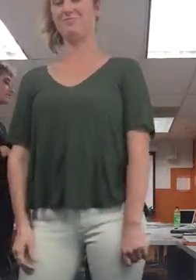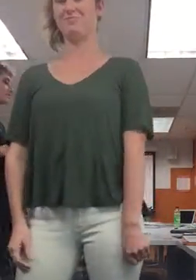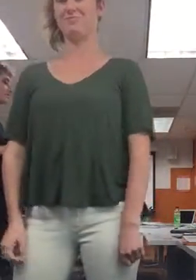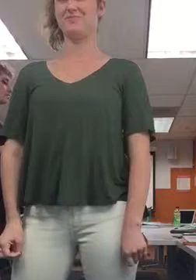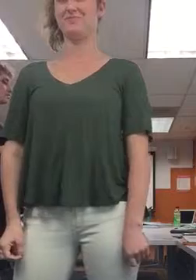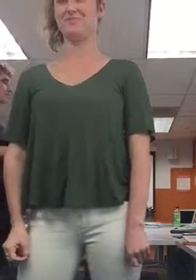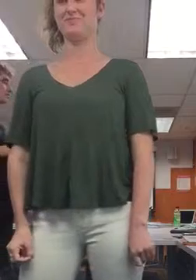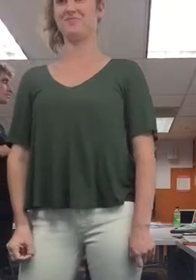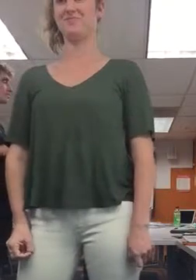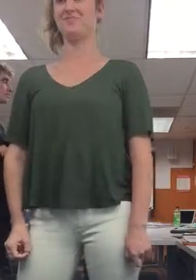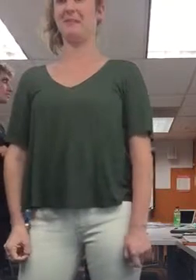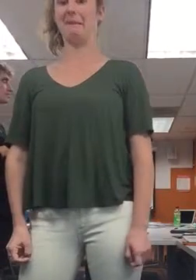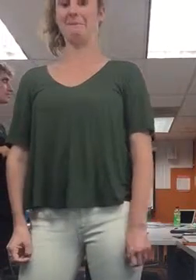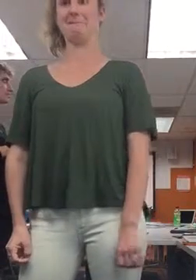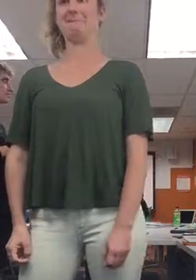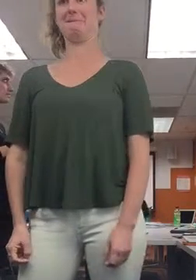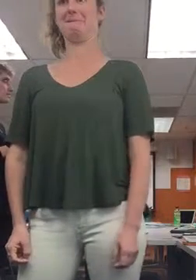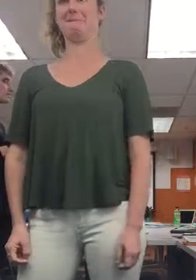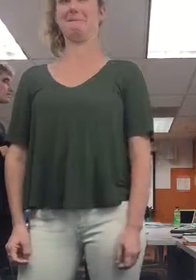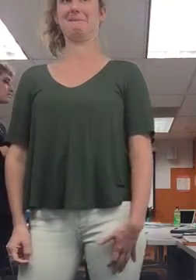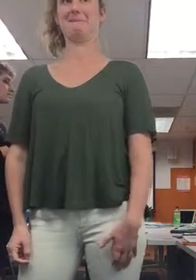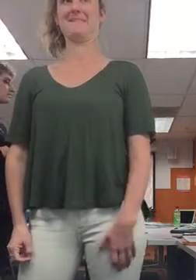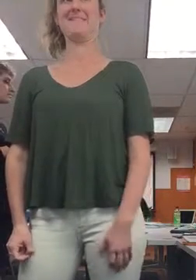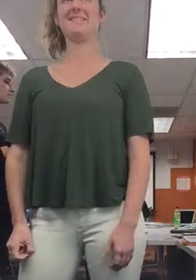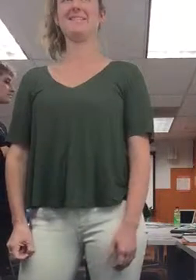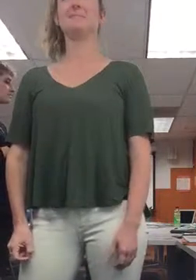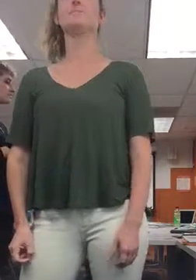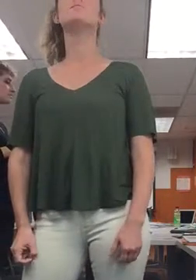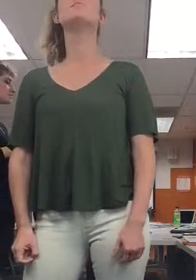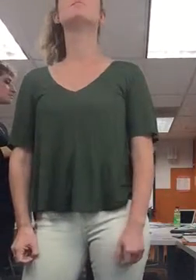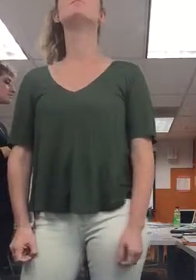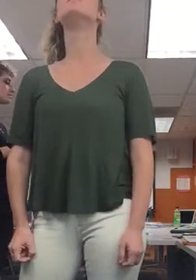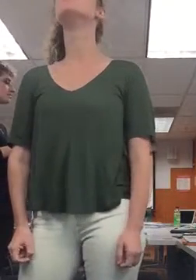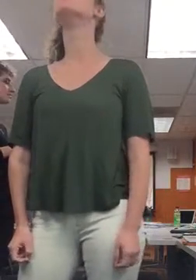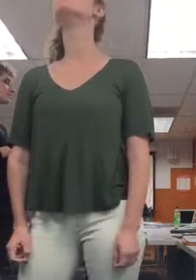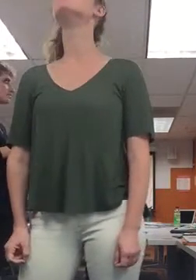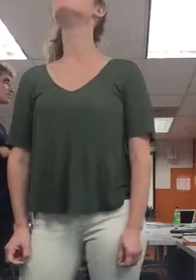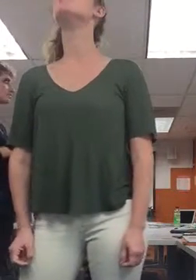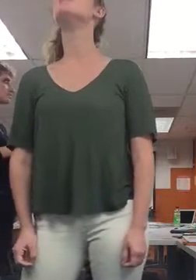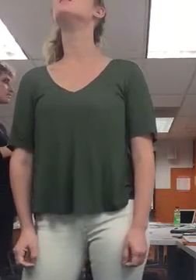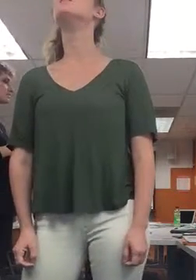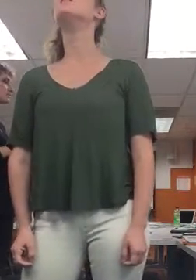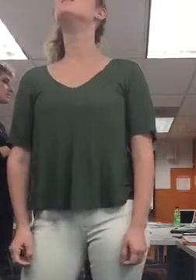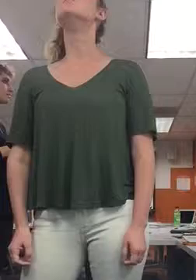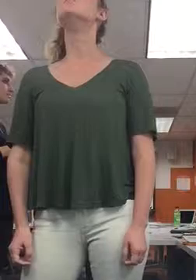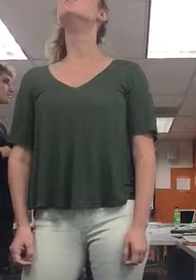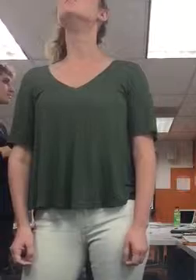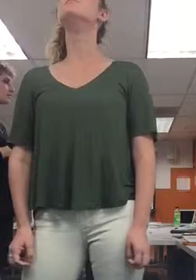This further contributed to the middle class, the push of middle class families out of the city.